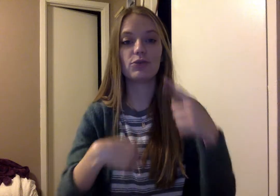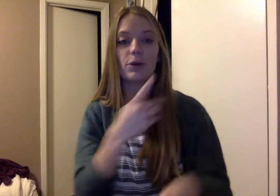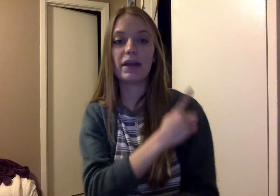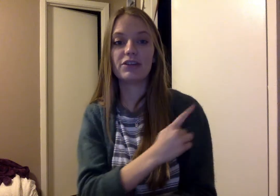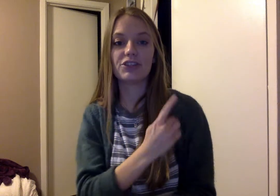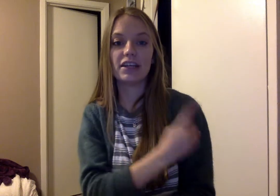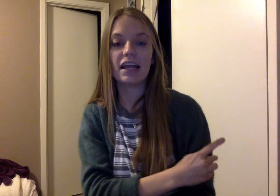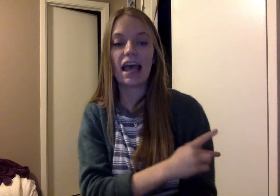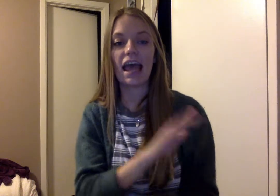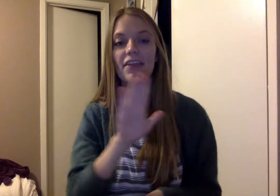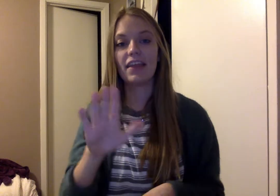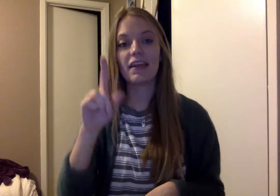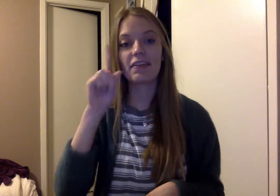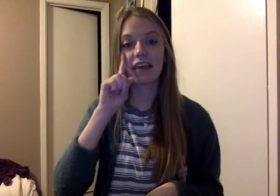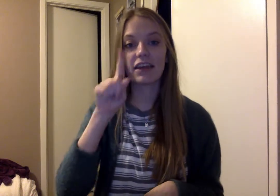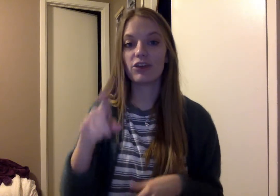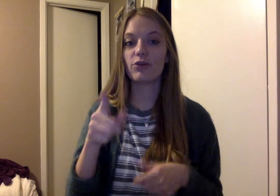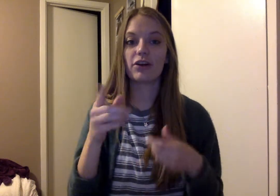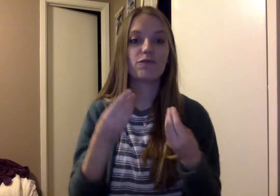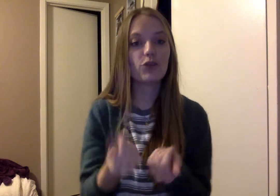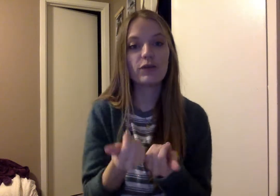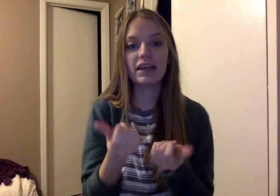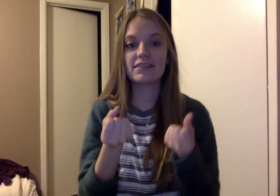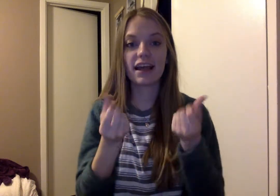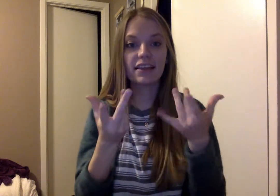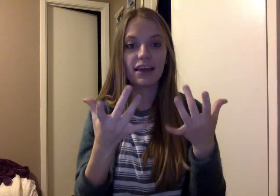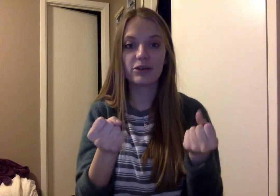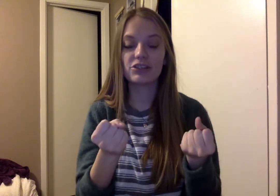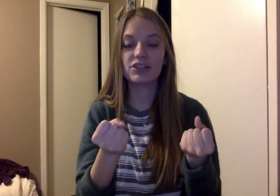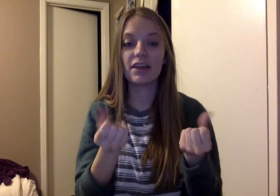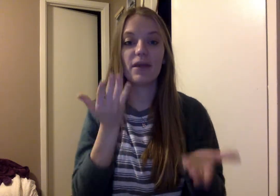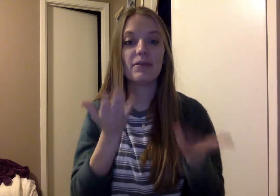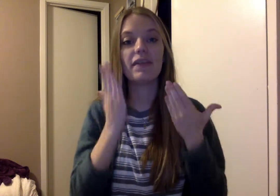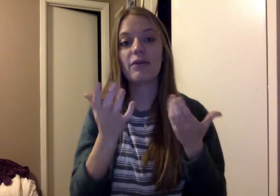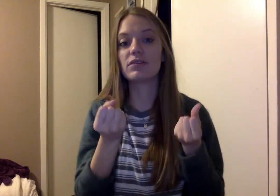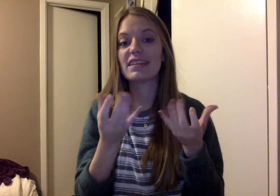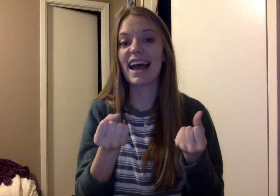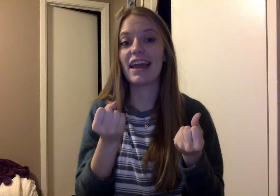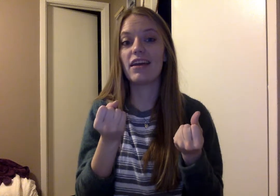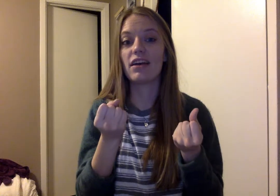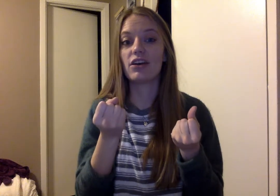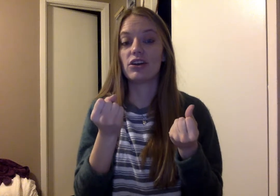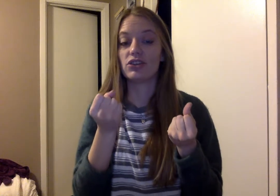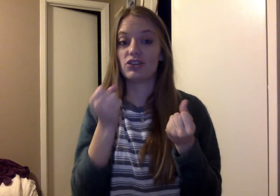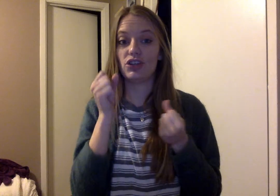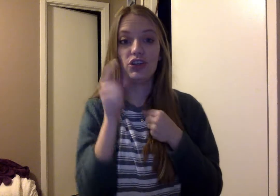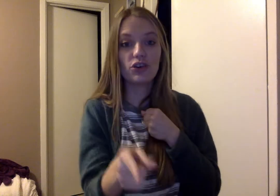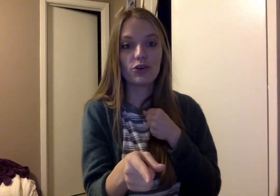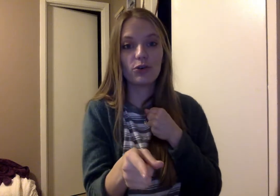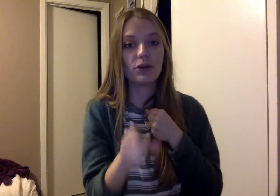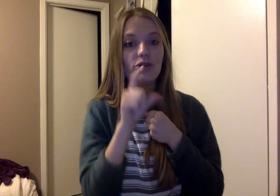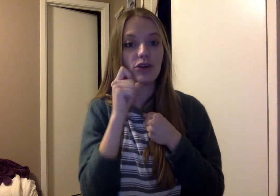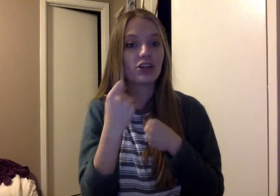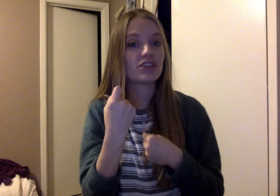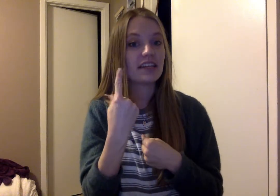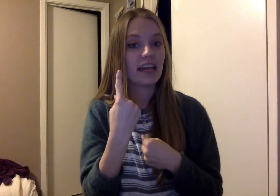a patient and then they think that you are fluent in sign language, then maybe they will sign to you, but you don't understand